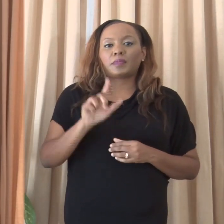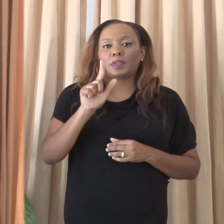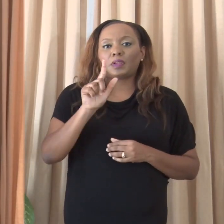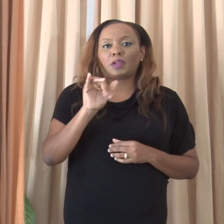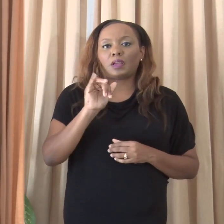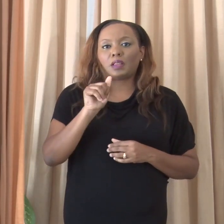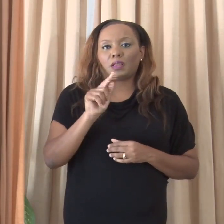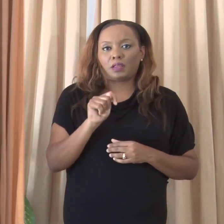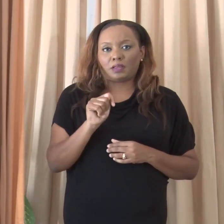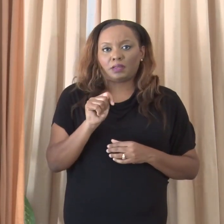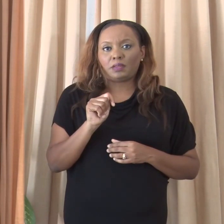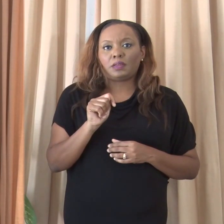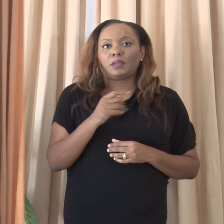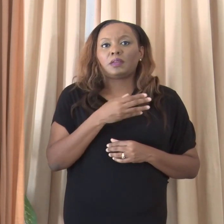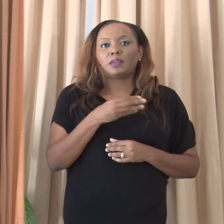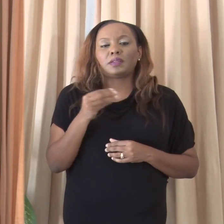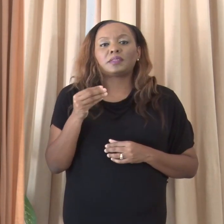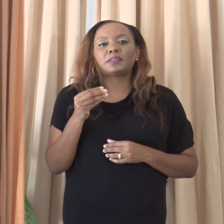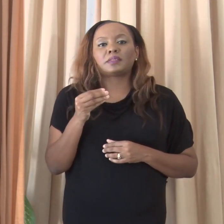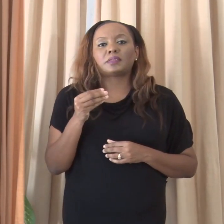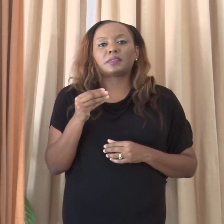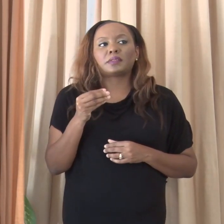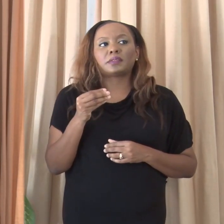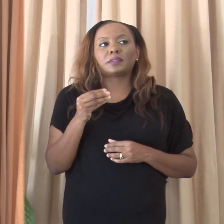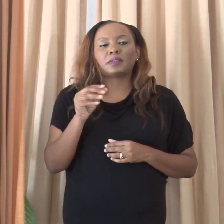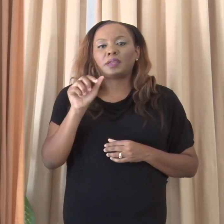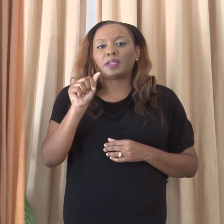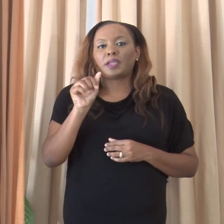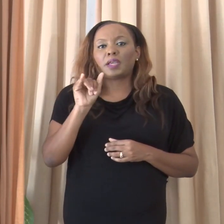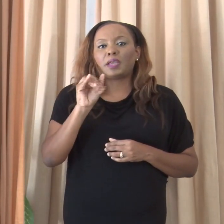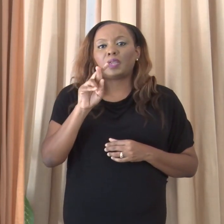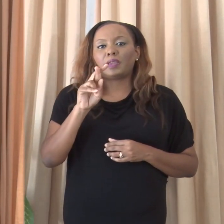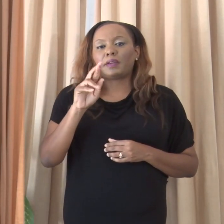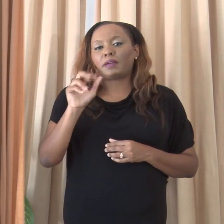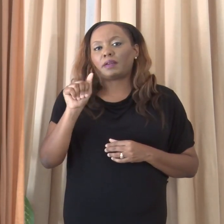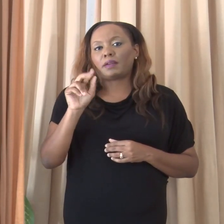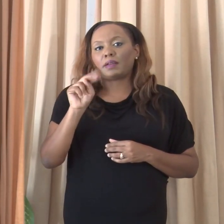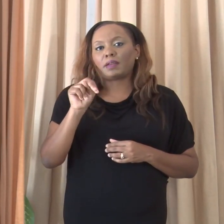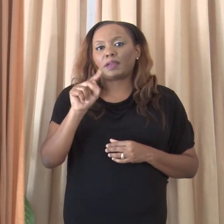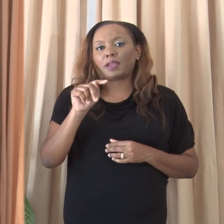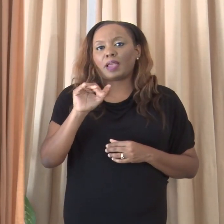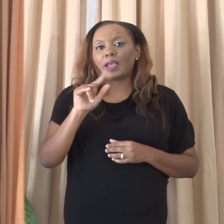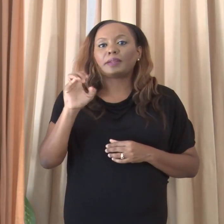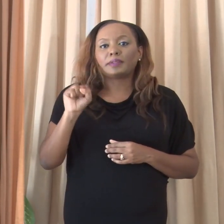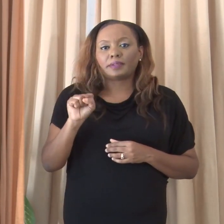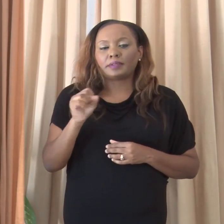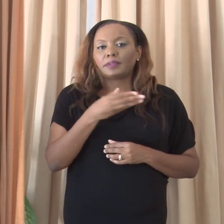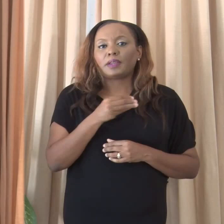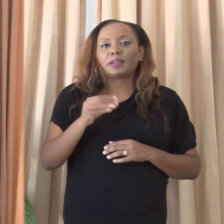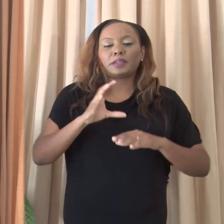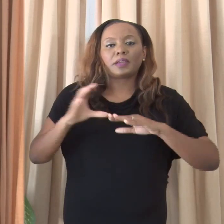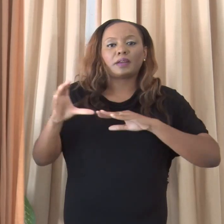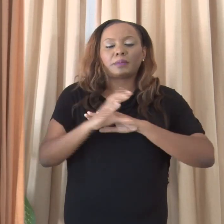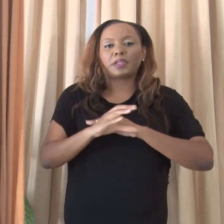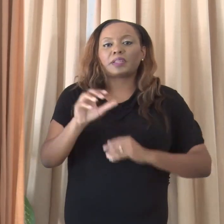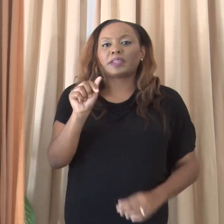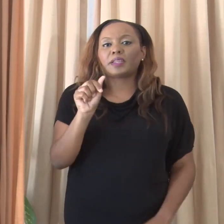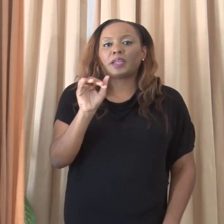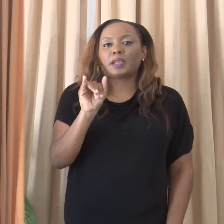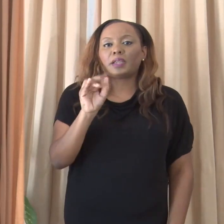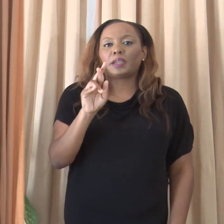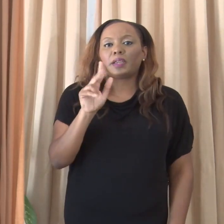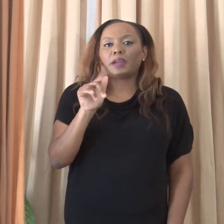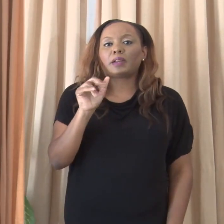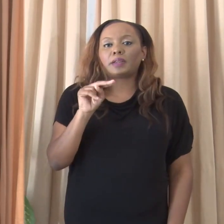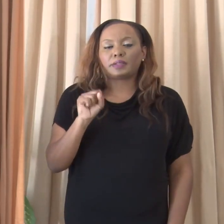LIAT, and it is also serviced by Air Antilles and Caribbean Airlines. The situation with regard to